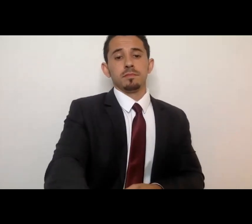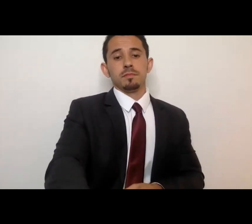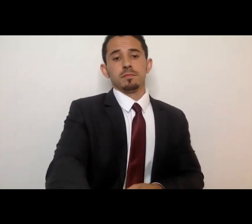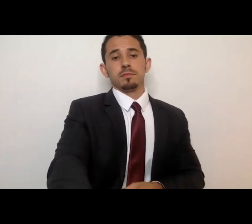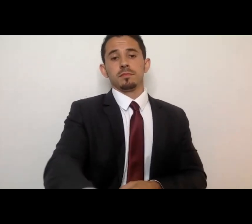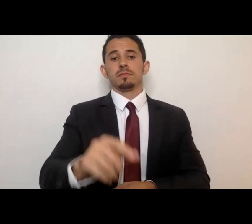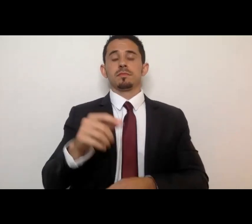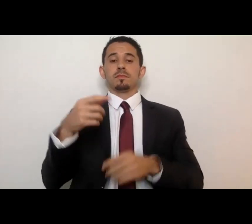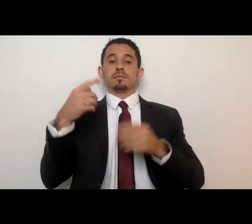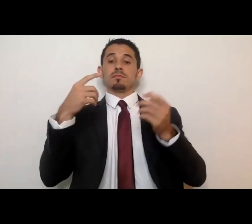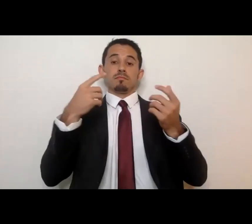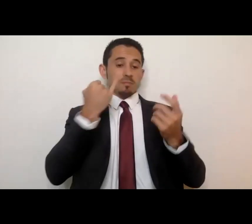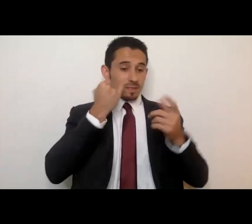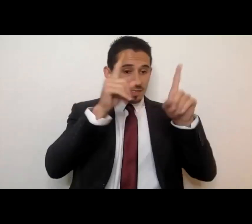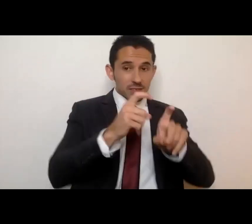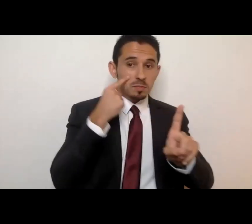expensive.